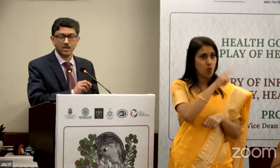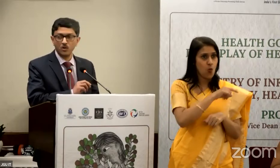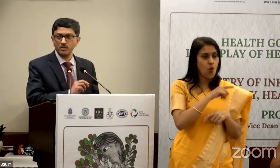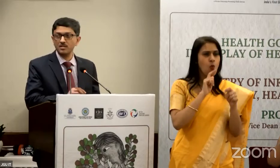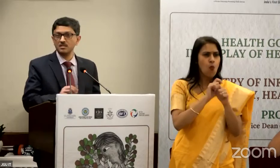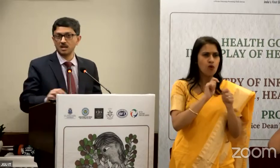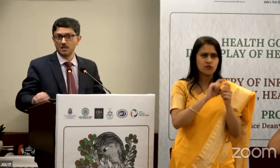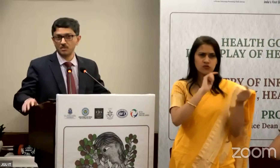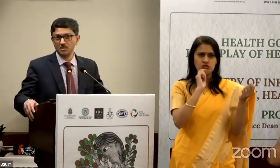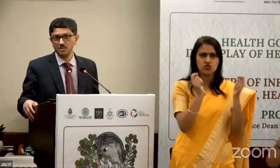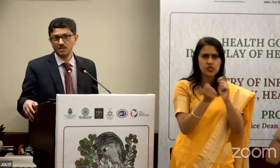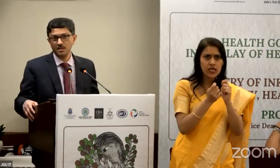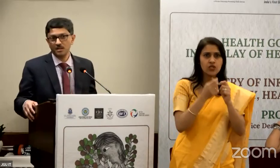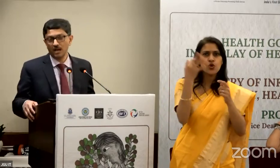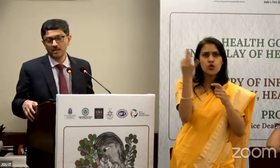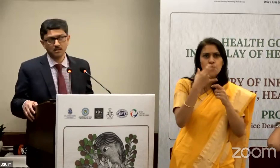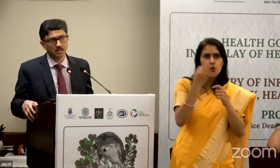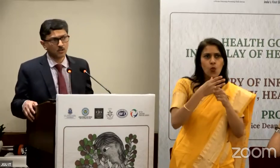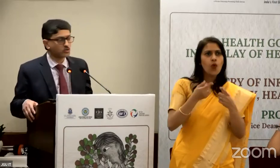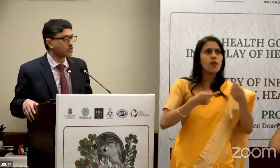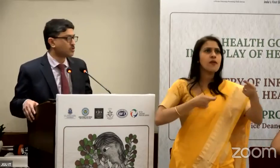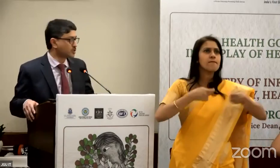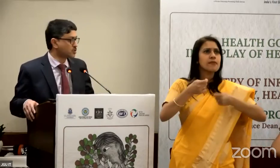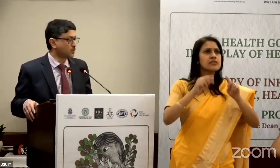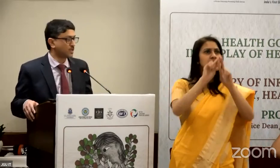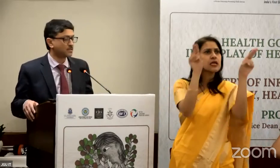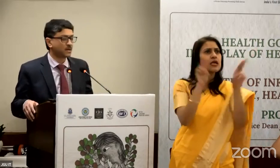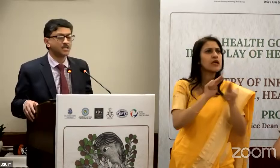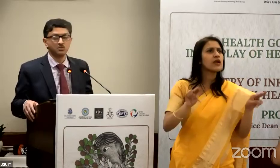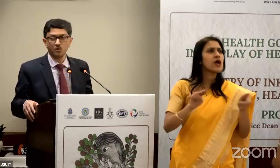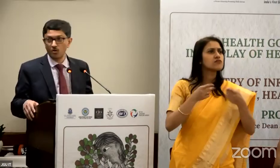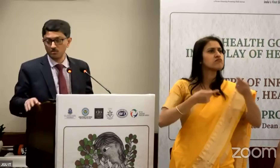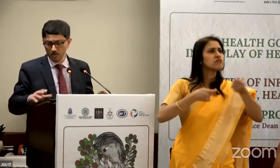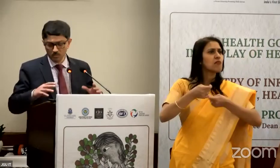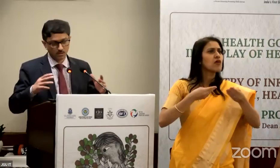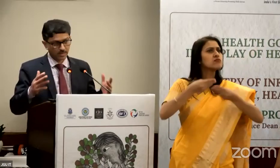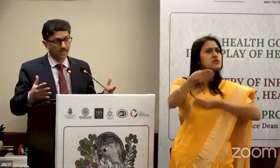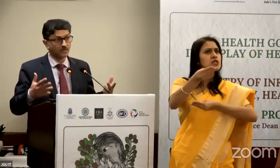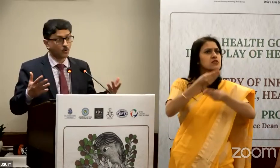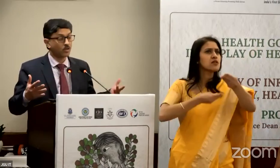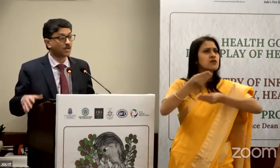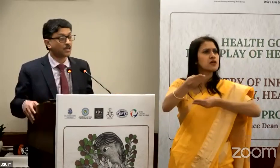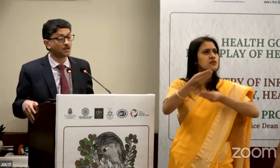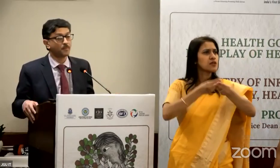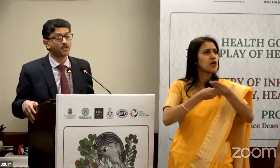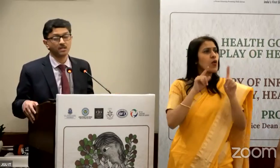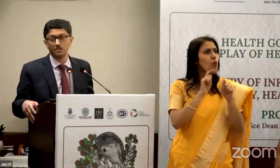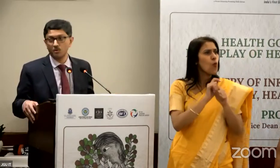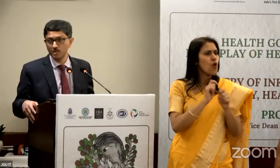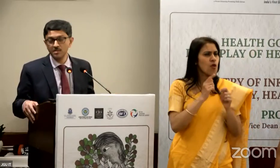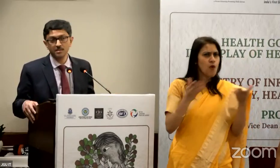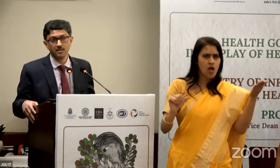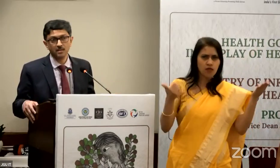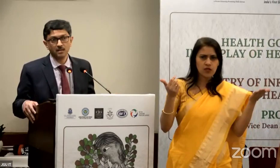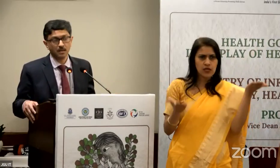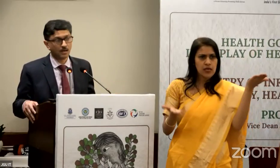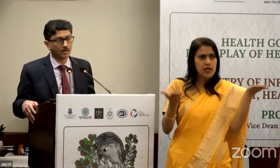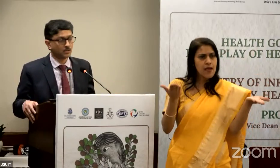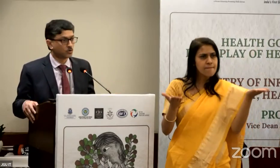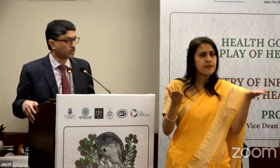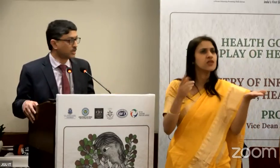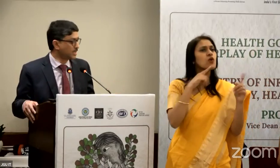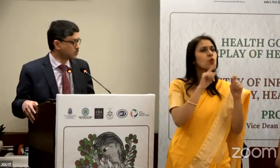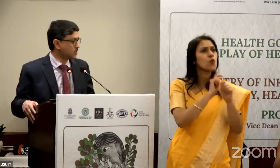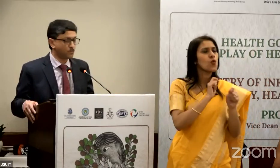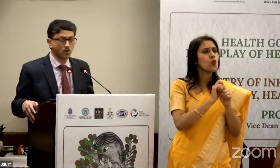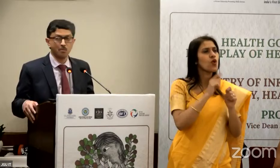international trade law in the recent times. And that also goes to show that trade is all, really all encompassing at the moment. It